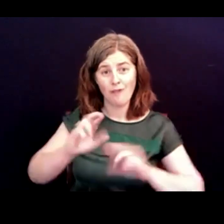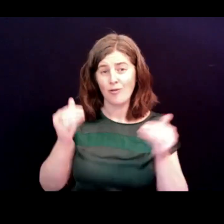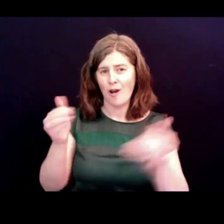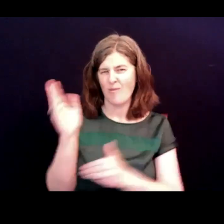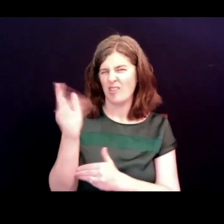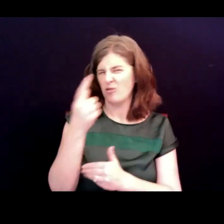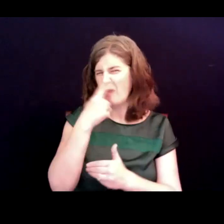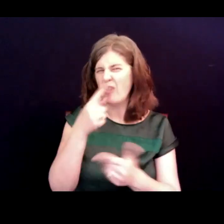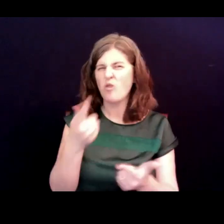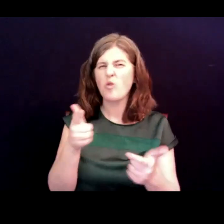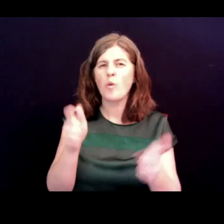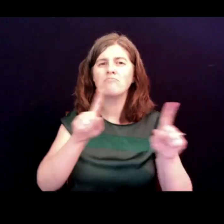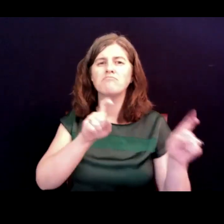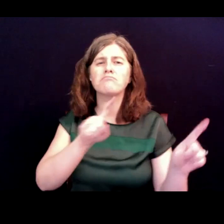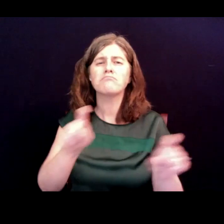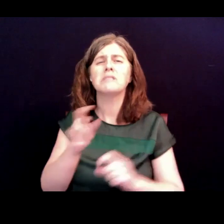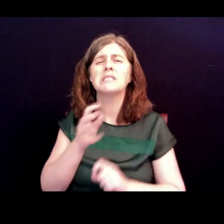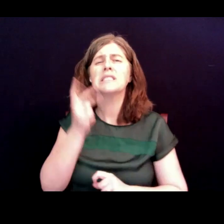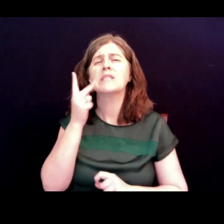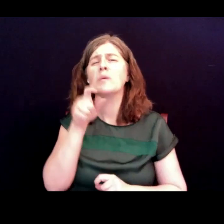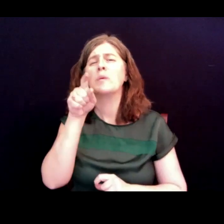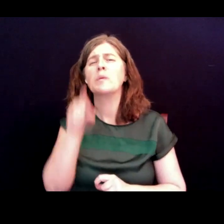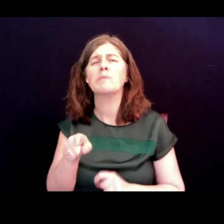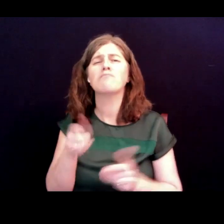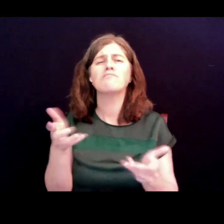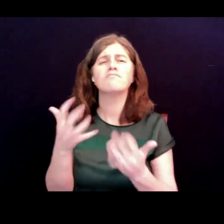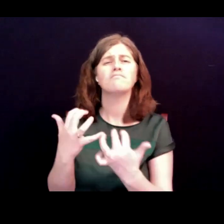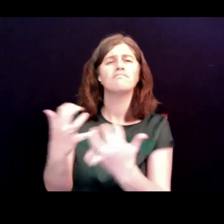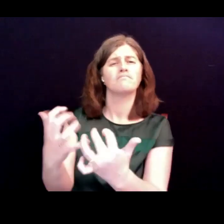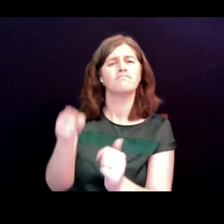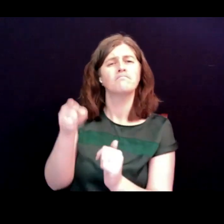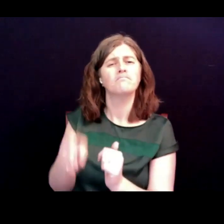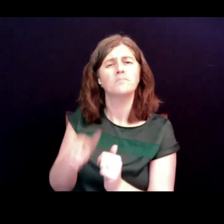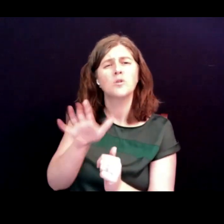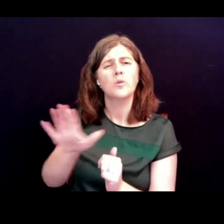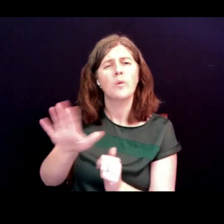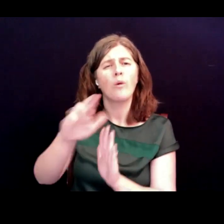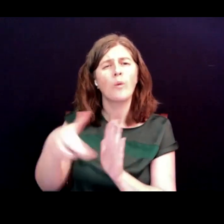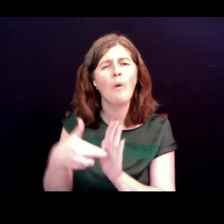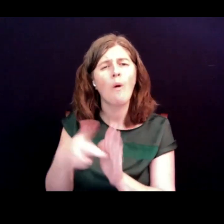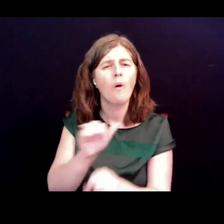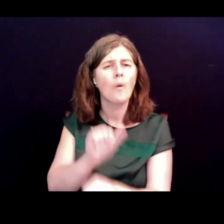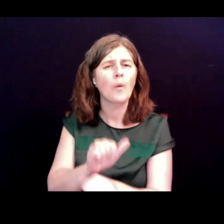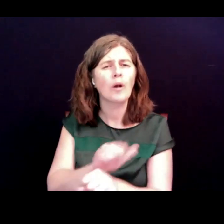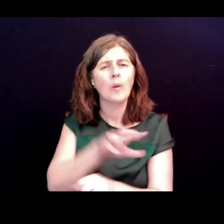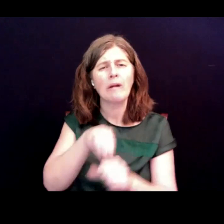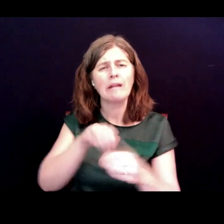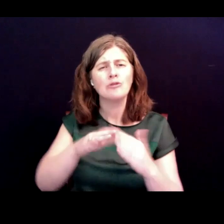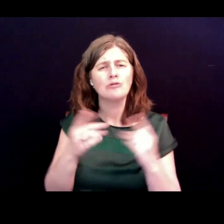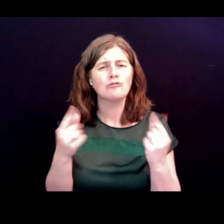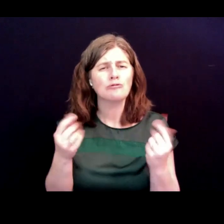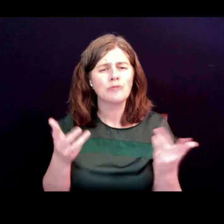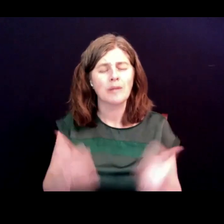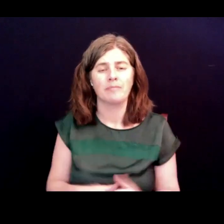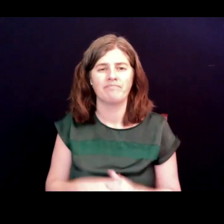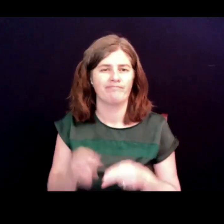do a quick survey so we can determine your role in our community. It'll